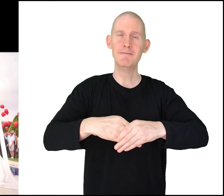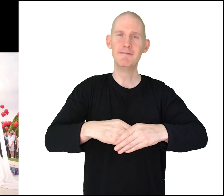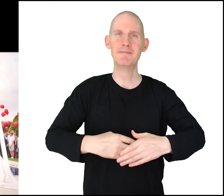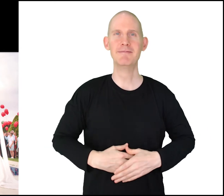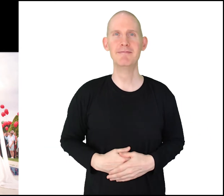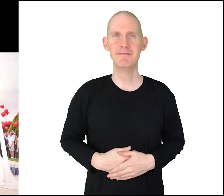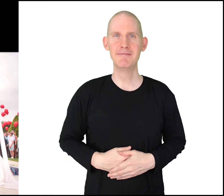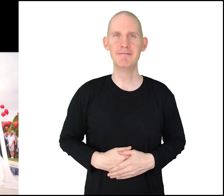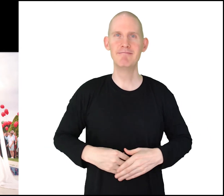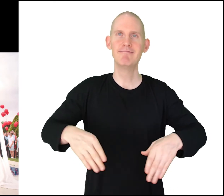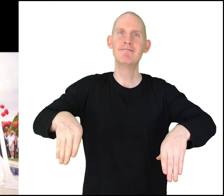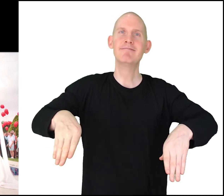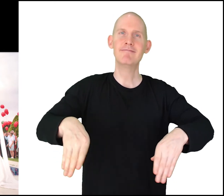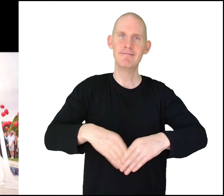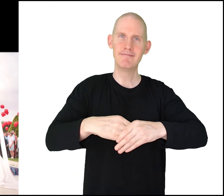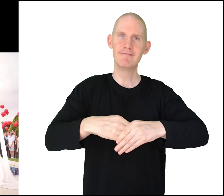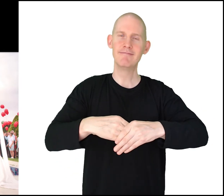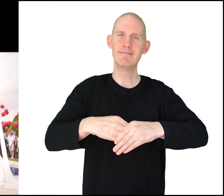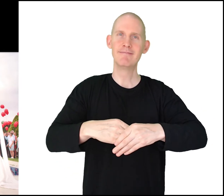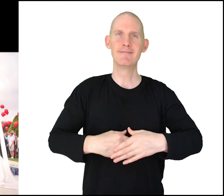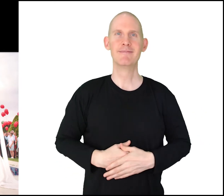Wedding.